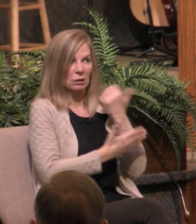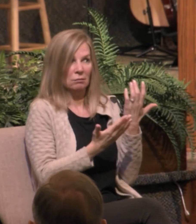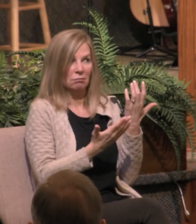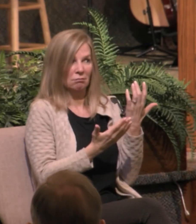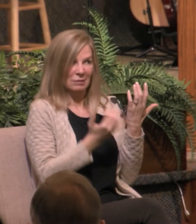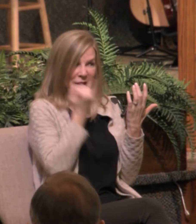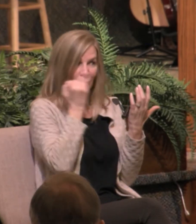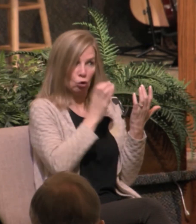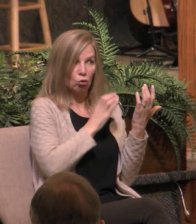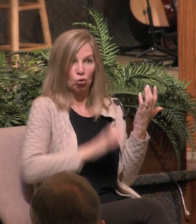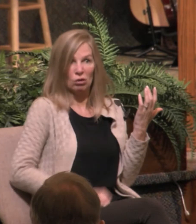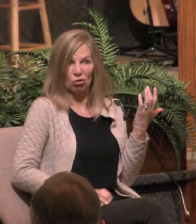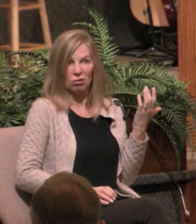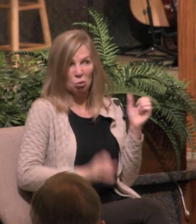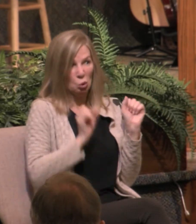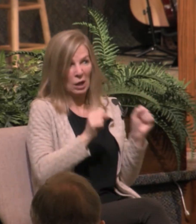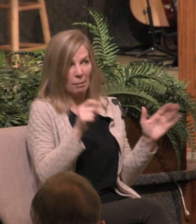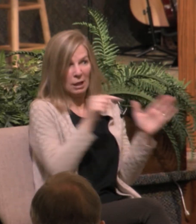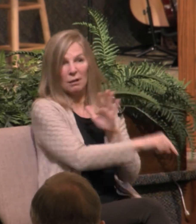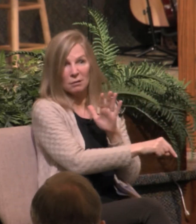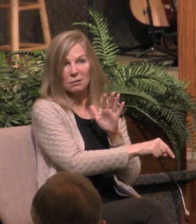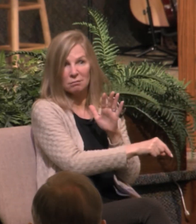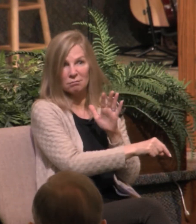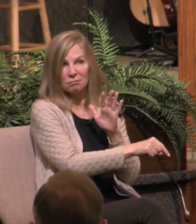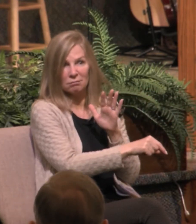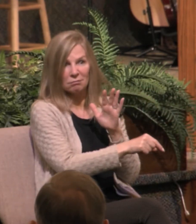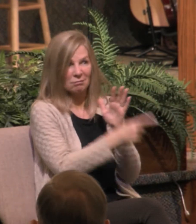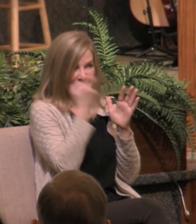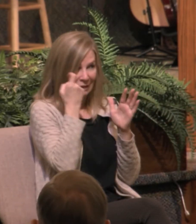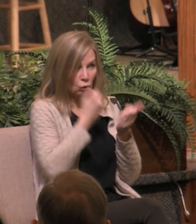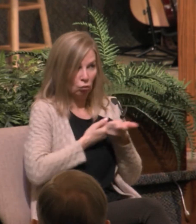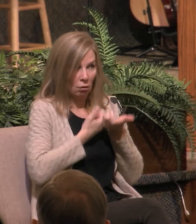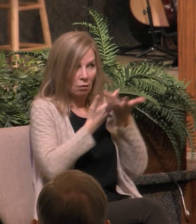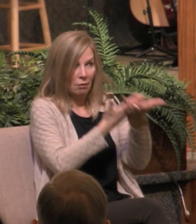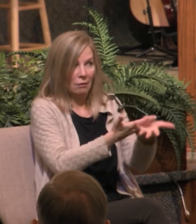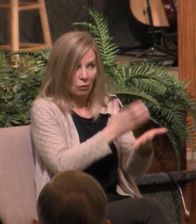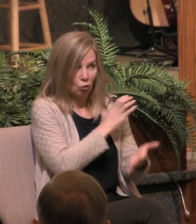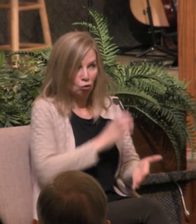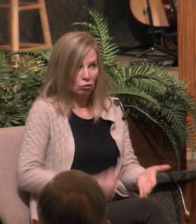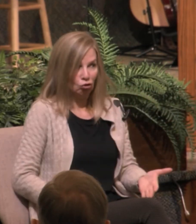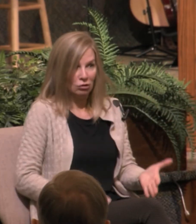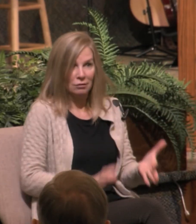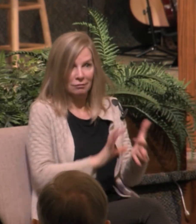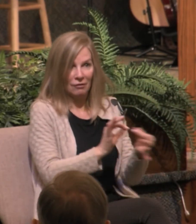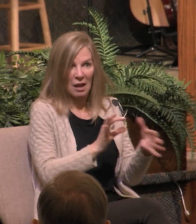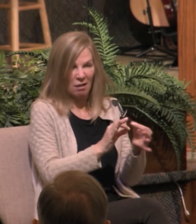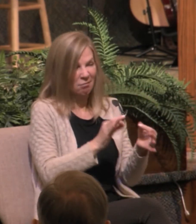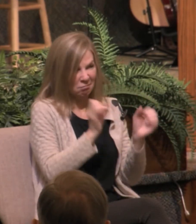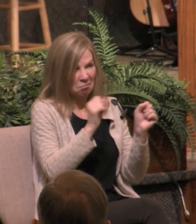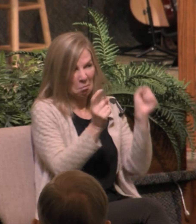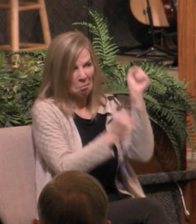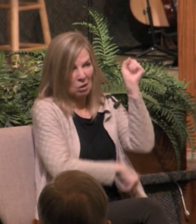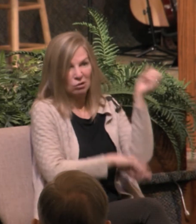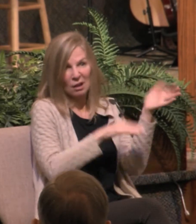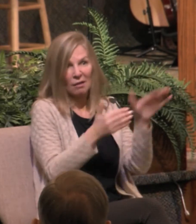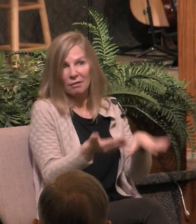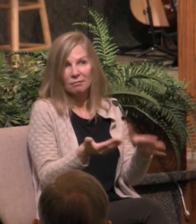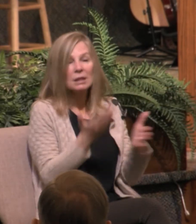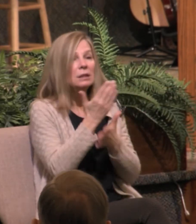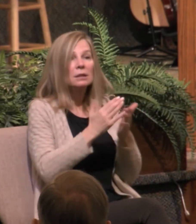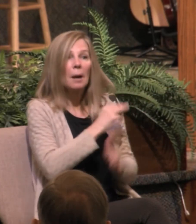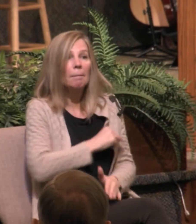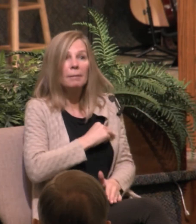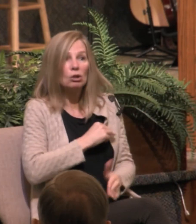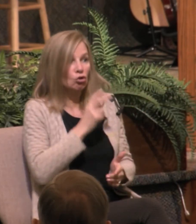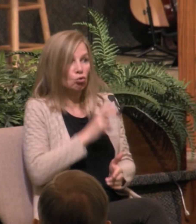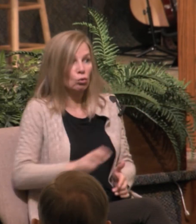Christian can get you killed, where sharing your faith is punishable by death. And there are missions trips that Lakeside has gone on where